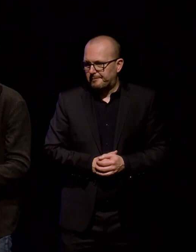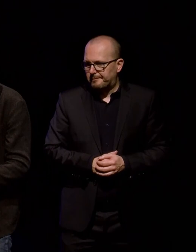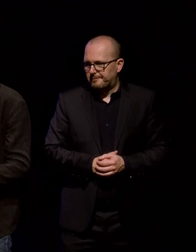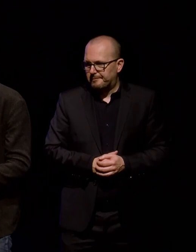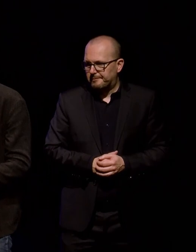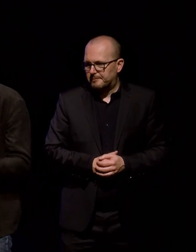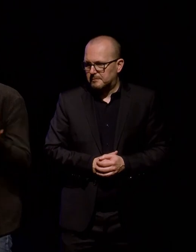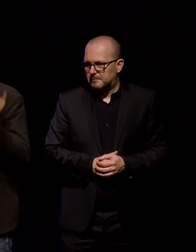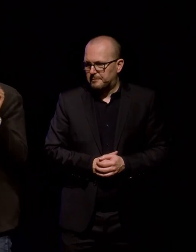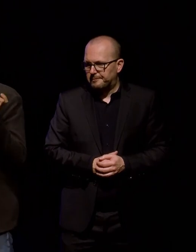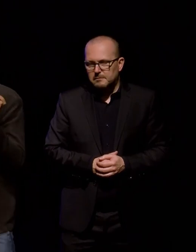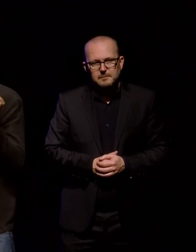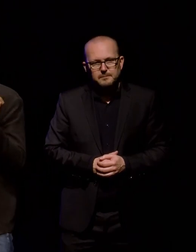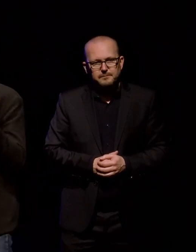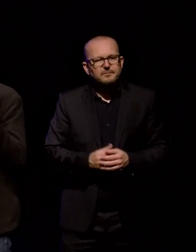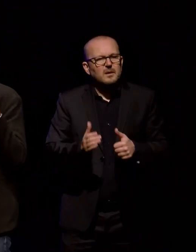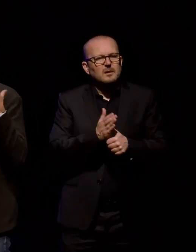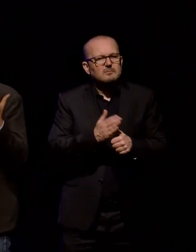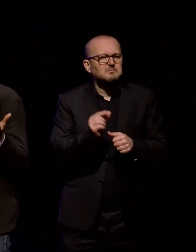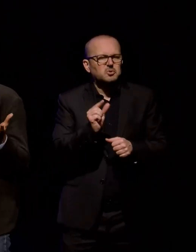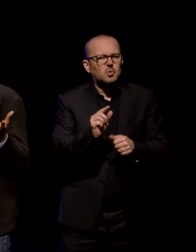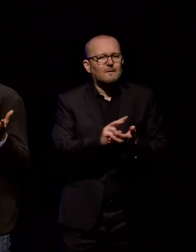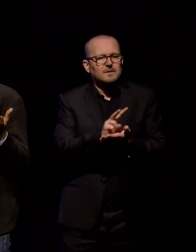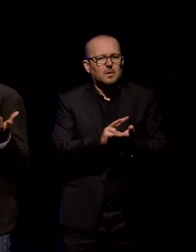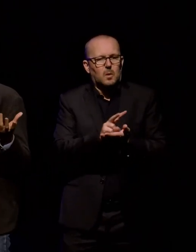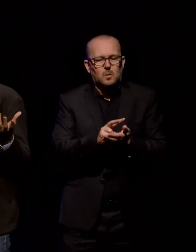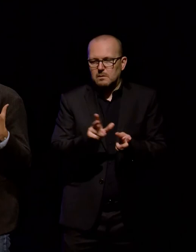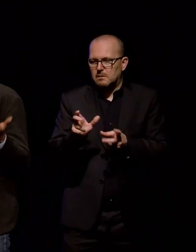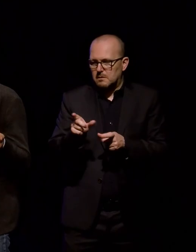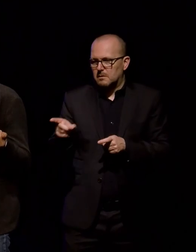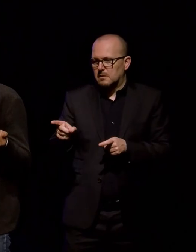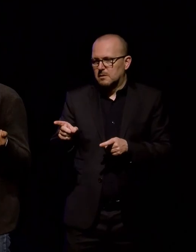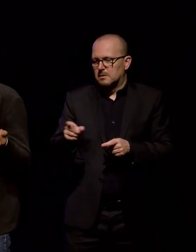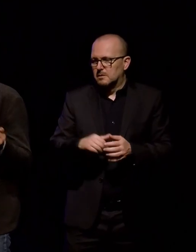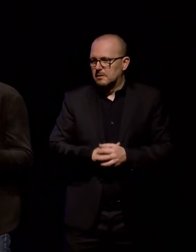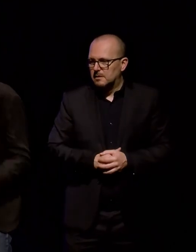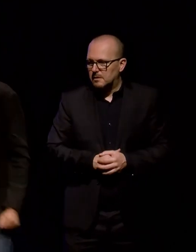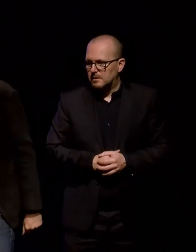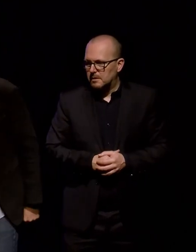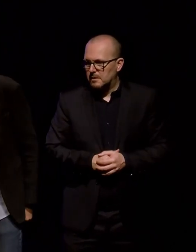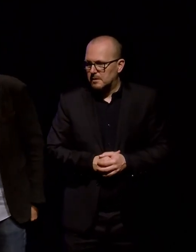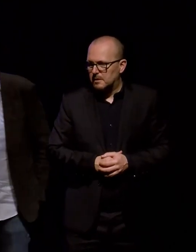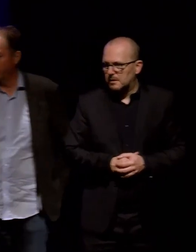extract of one video, so it's the first vignette, just to listen the two first minutes of his voice.